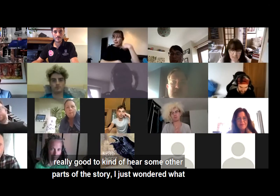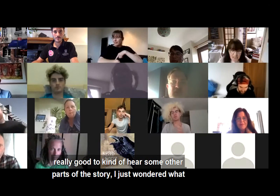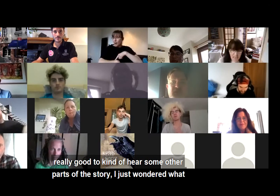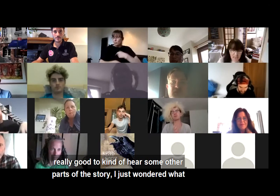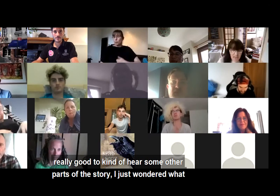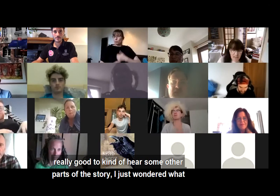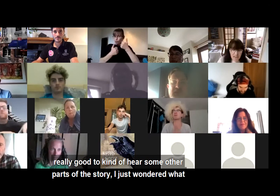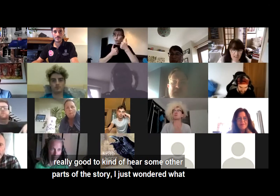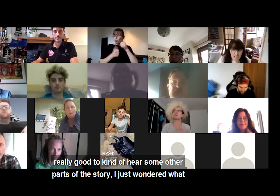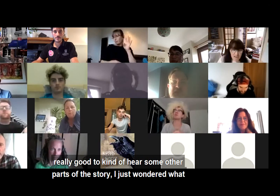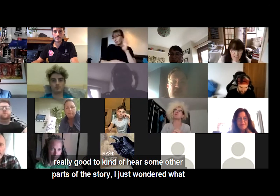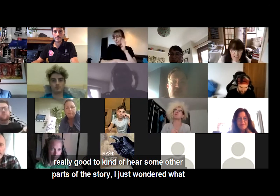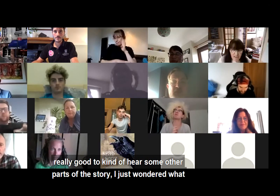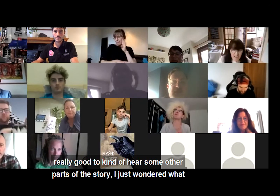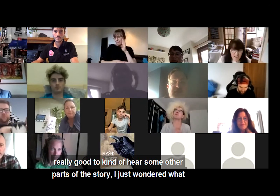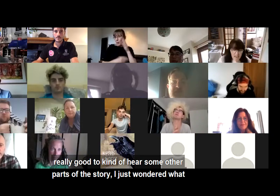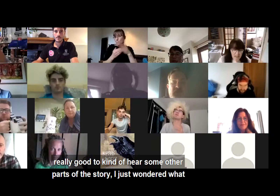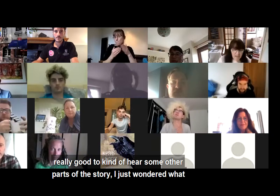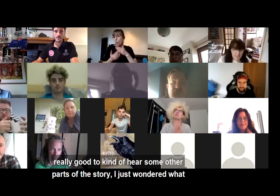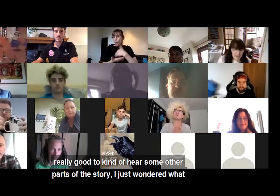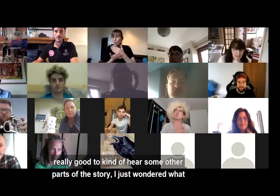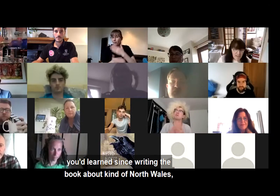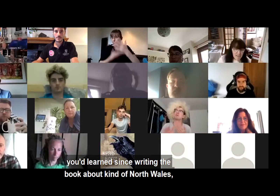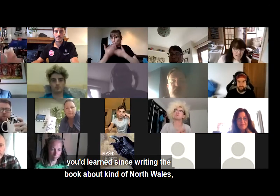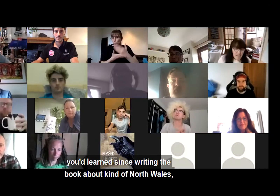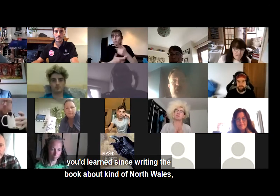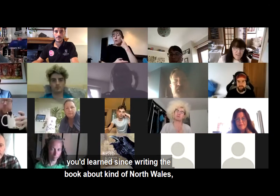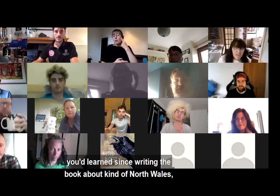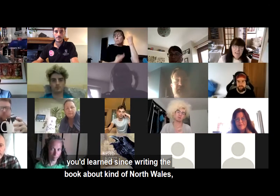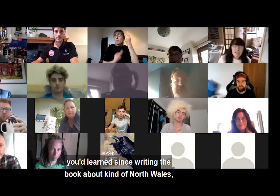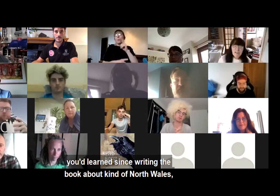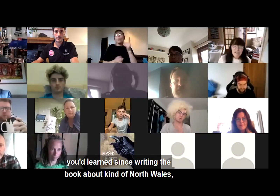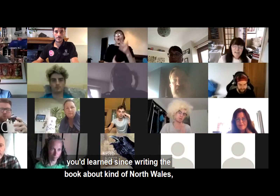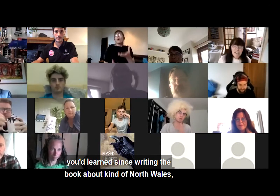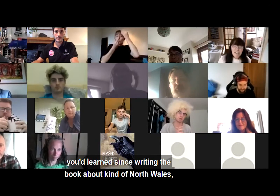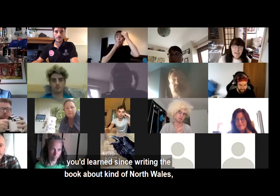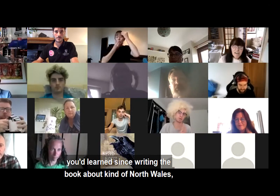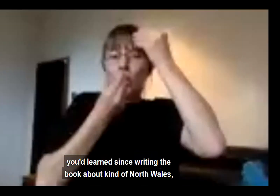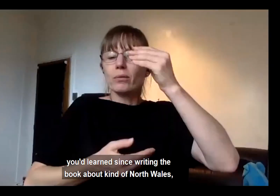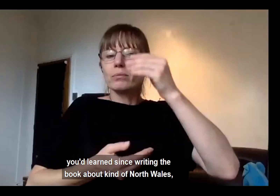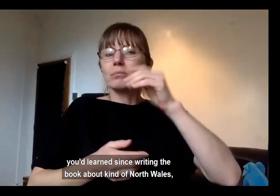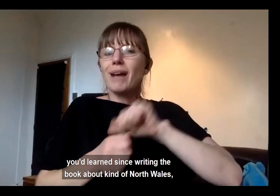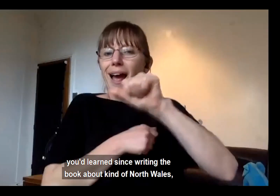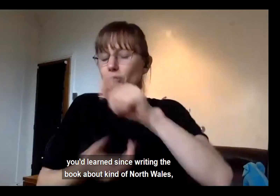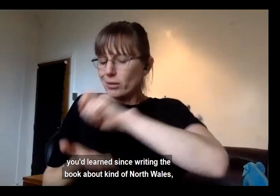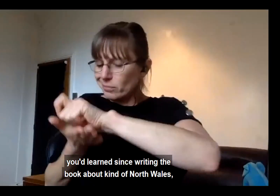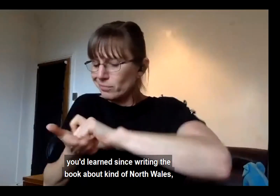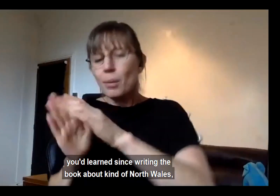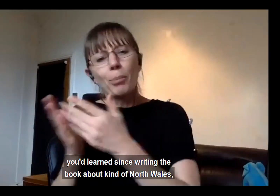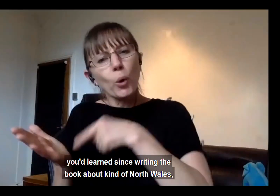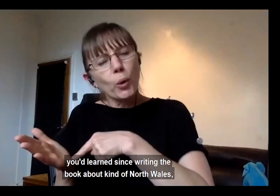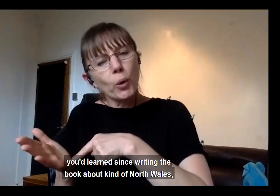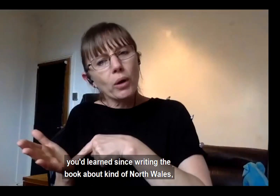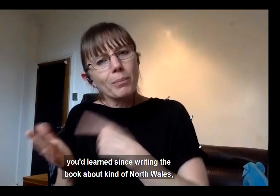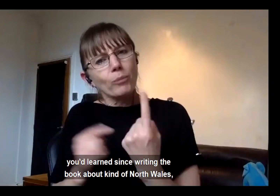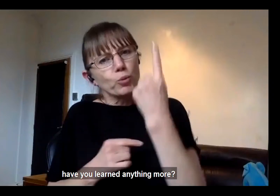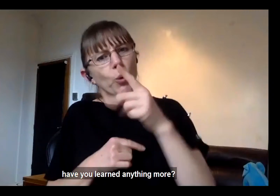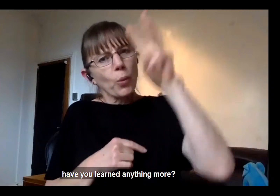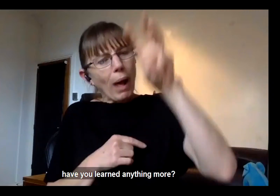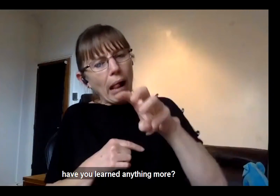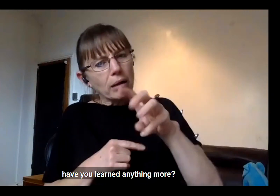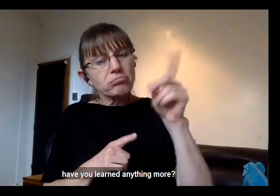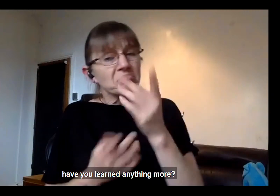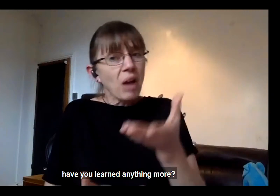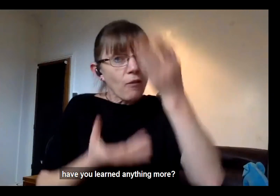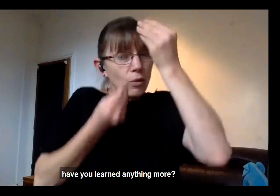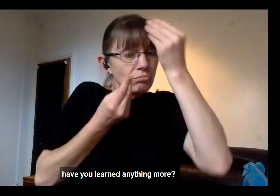good to kind of hear some other parts of the story. I just wondered what you'd learned since writing the book about kind of North Wales. Have you